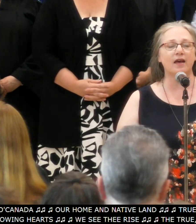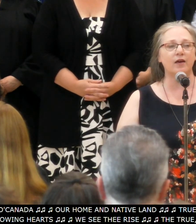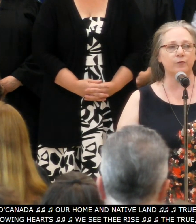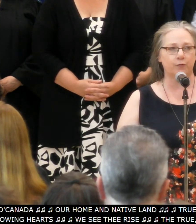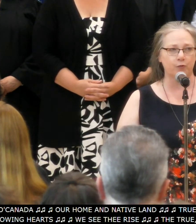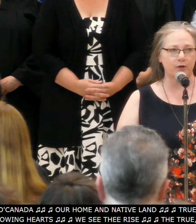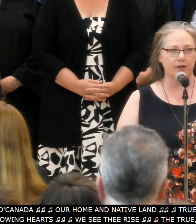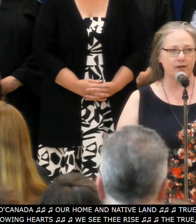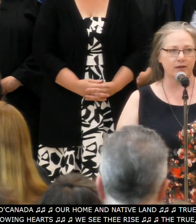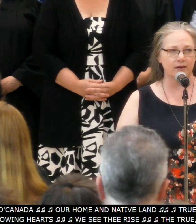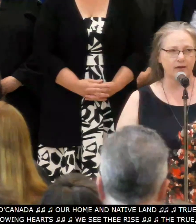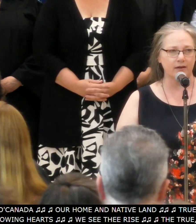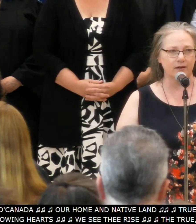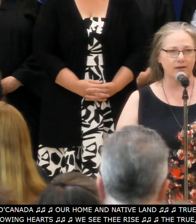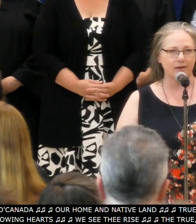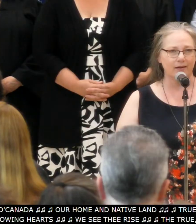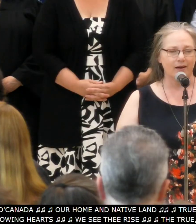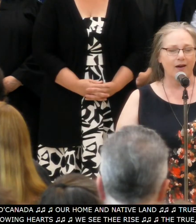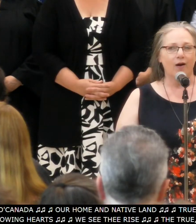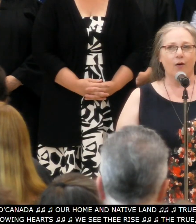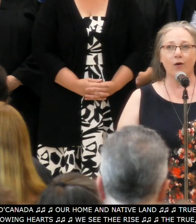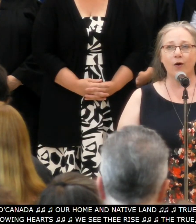glorious and free.